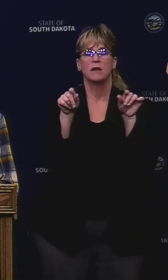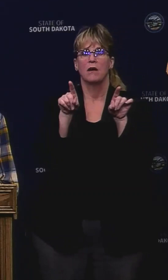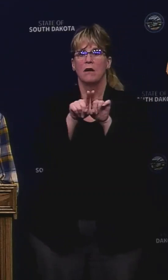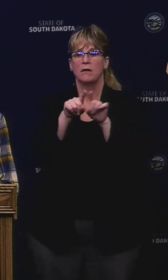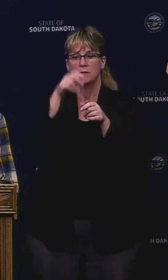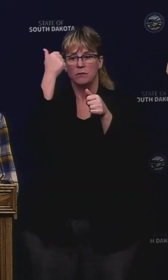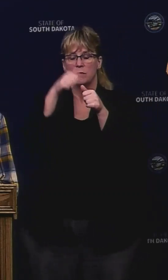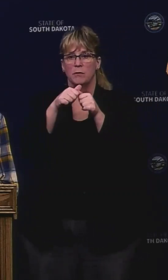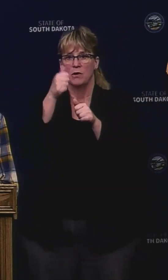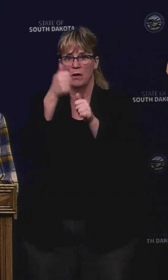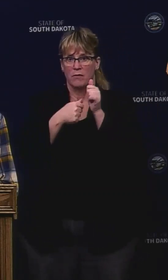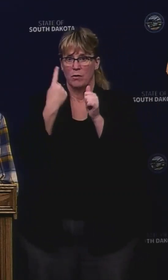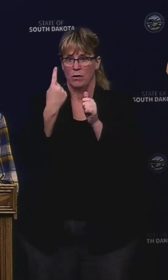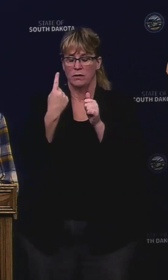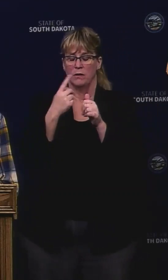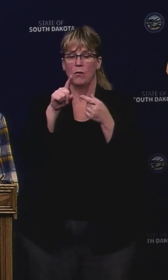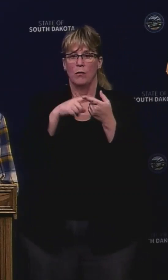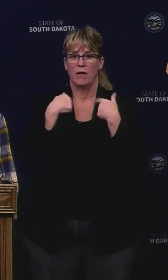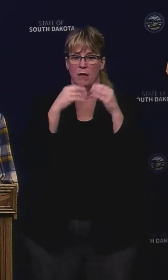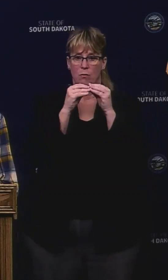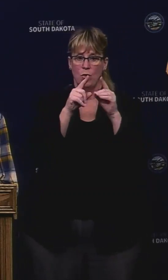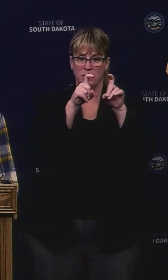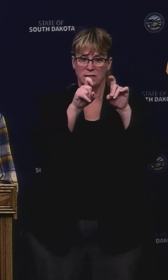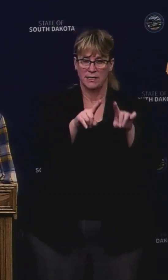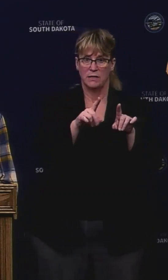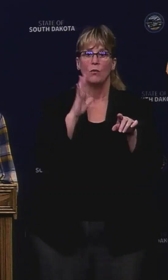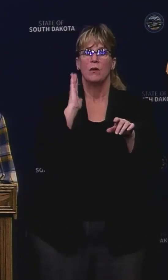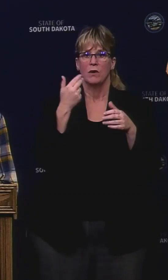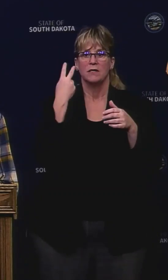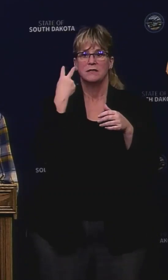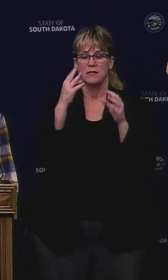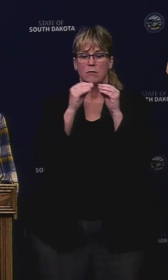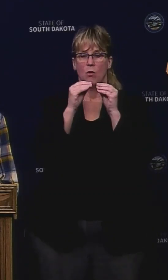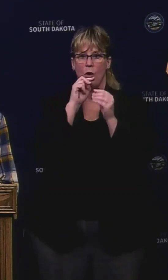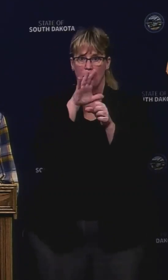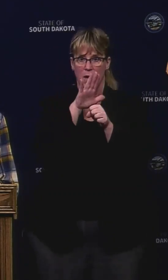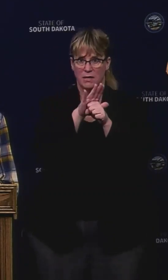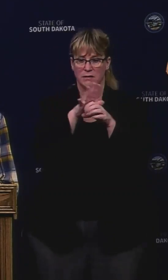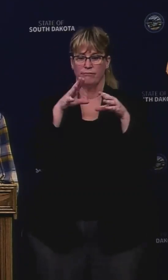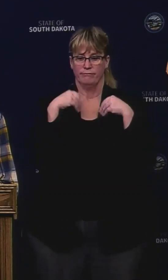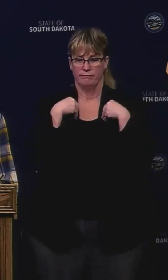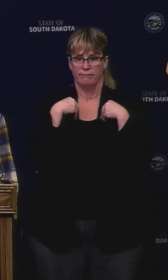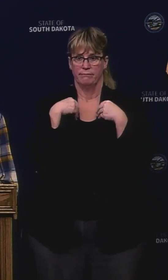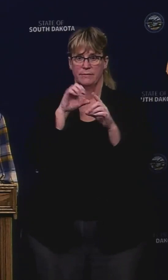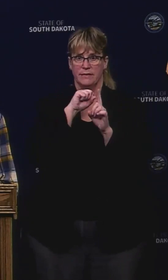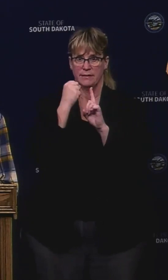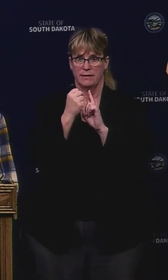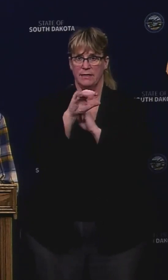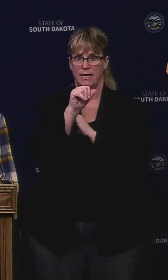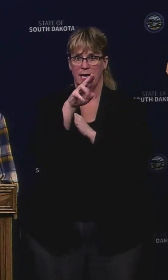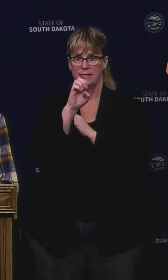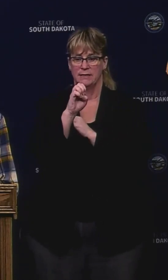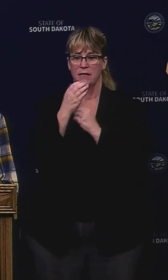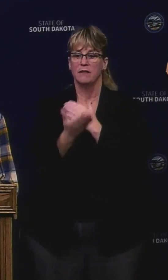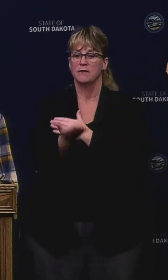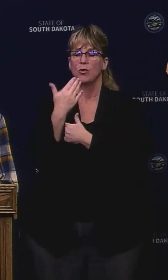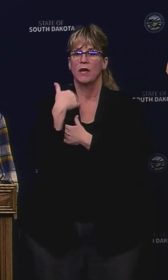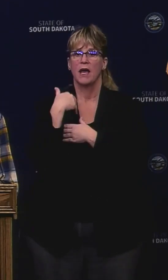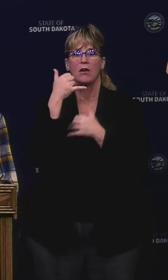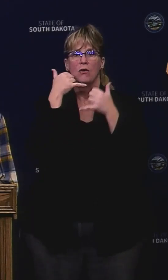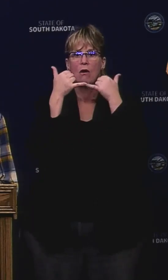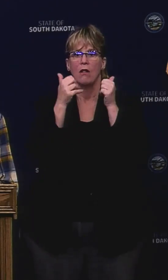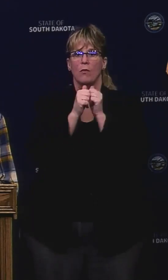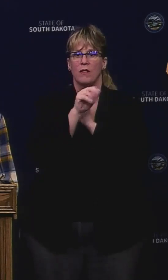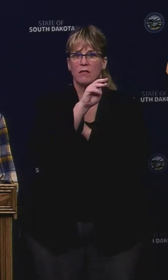everybody that as we do more testing, we will see more positive cases as well. This morning I had a phone call with our mayors in